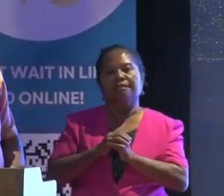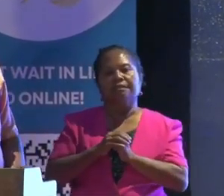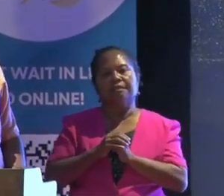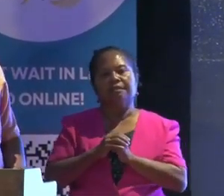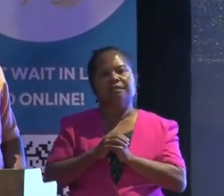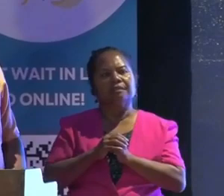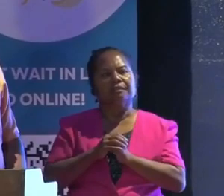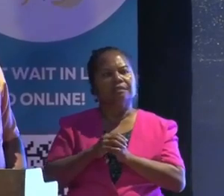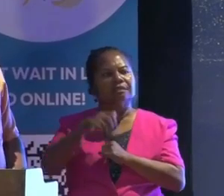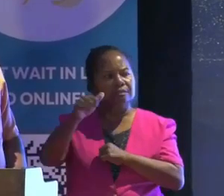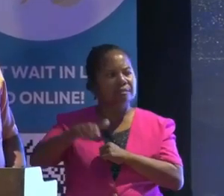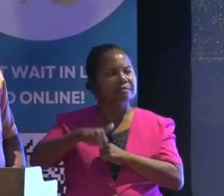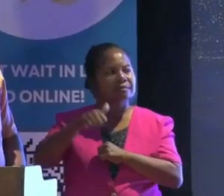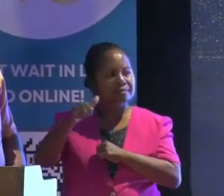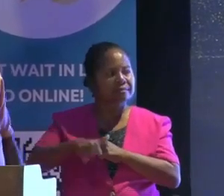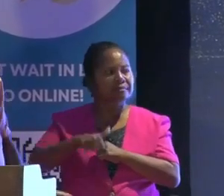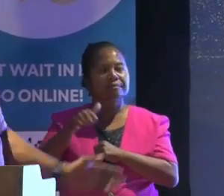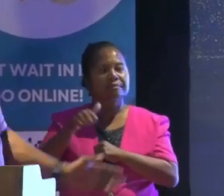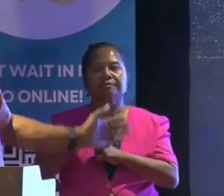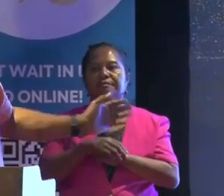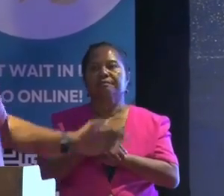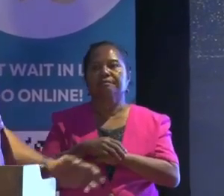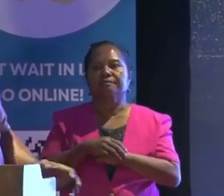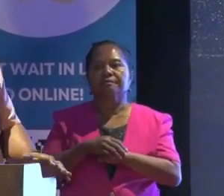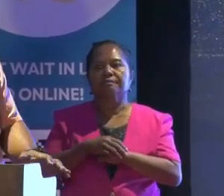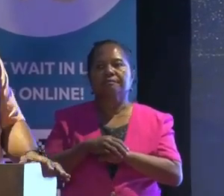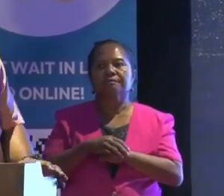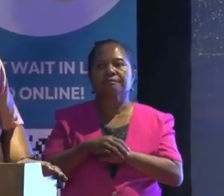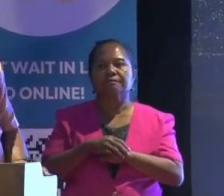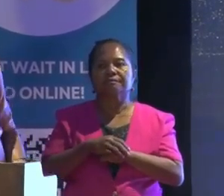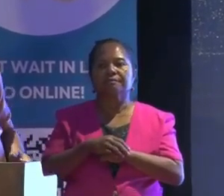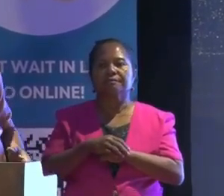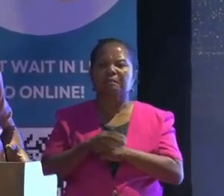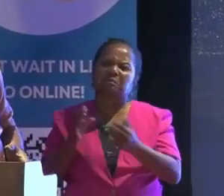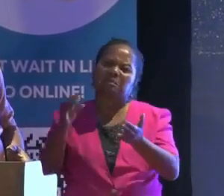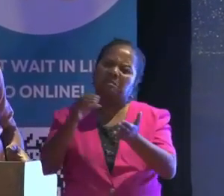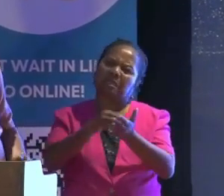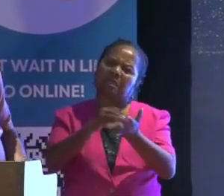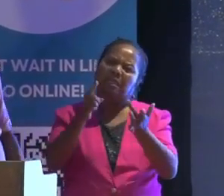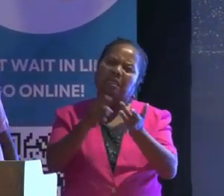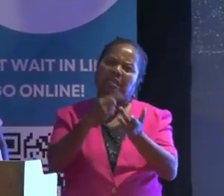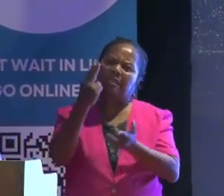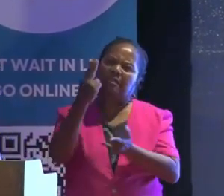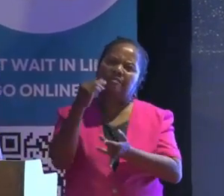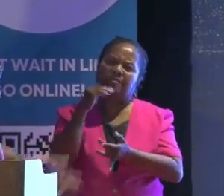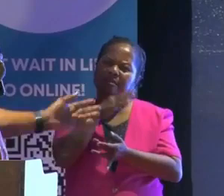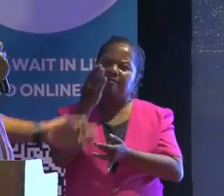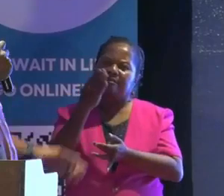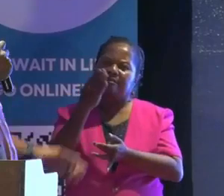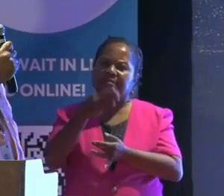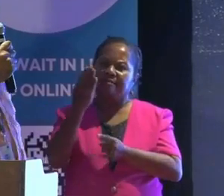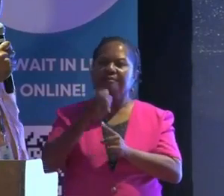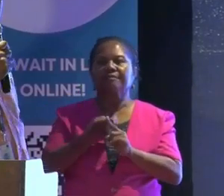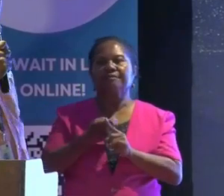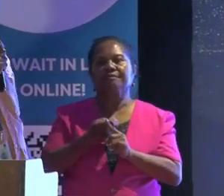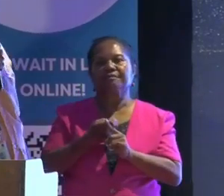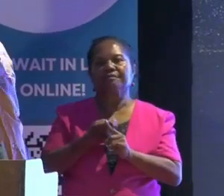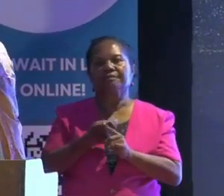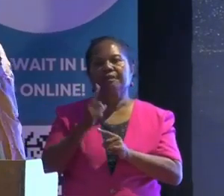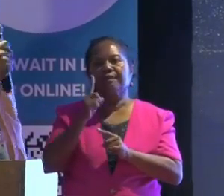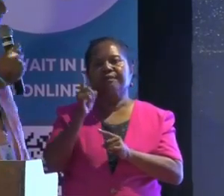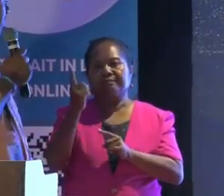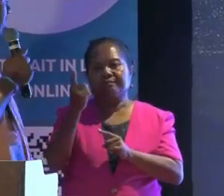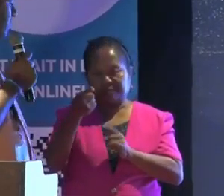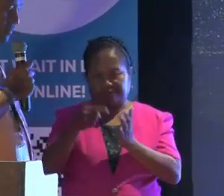I'm clear. Otherwise, you add on another 214 kina if it's a 1,000